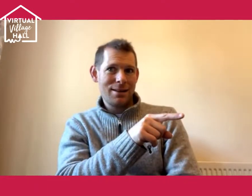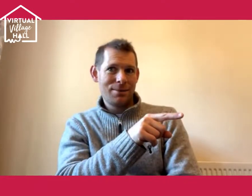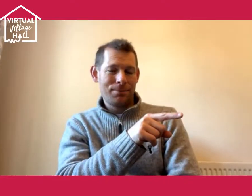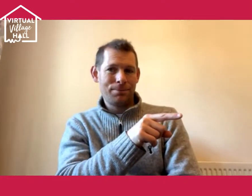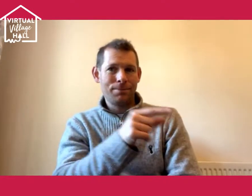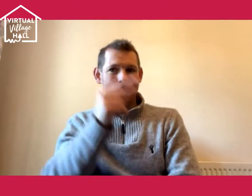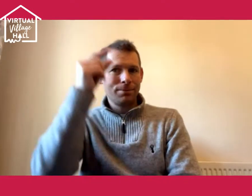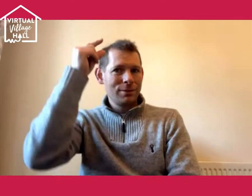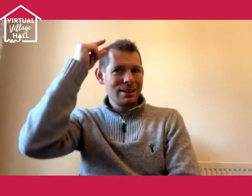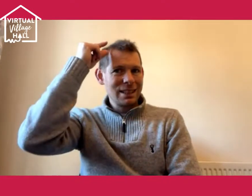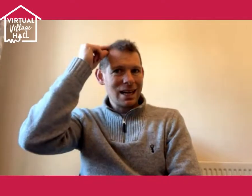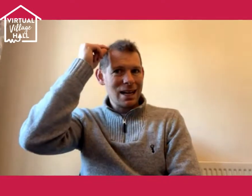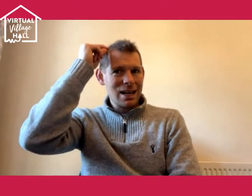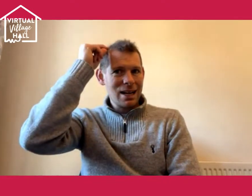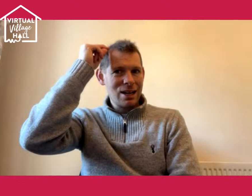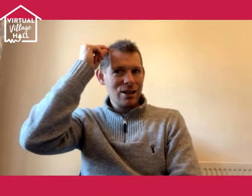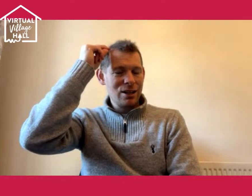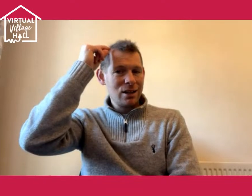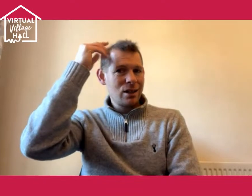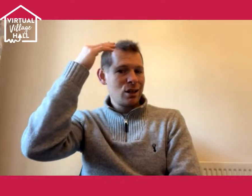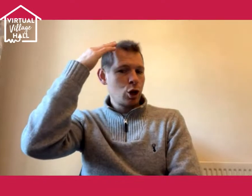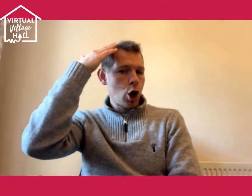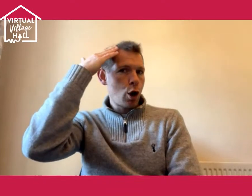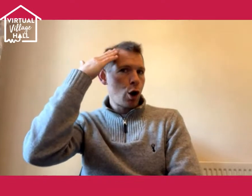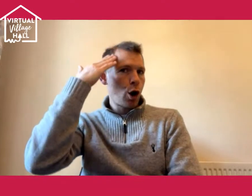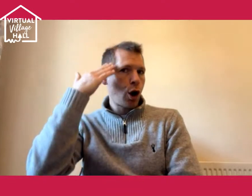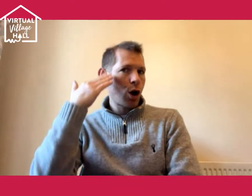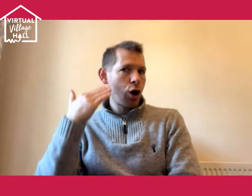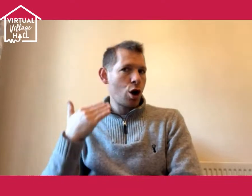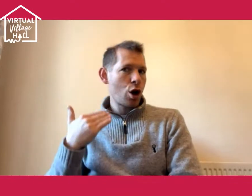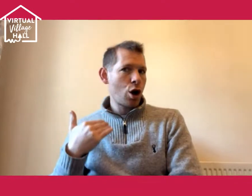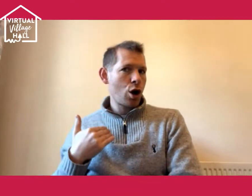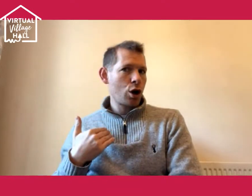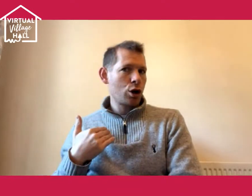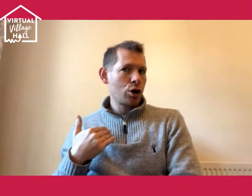So Emma, her hair is long